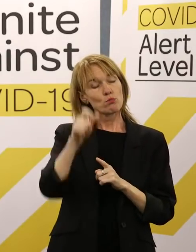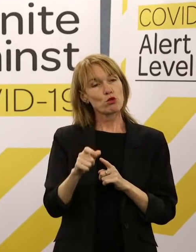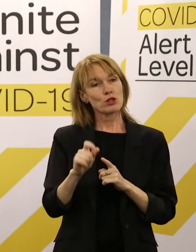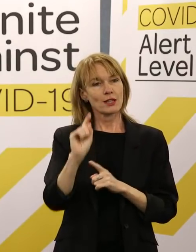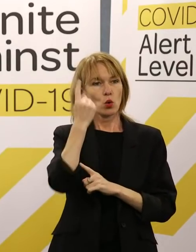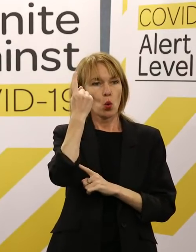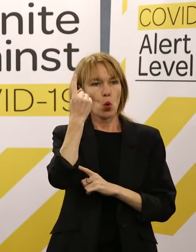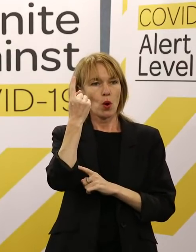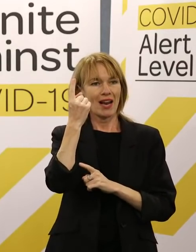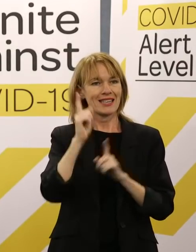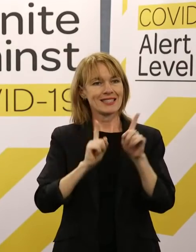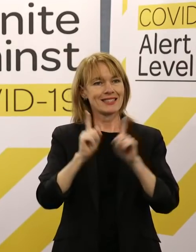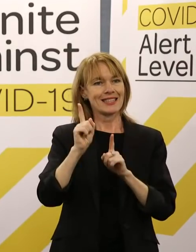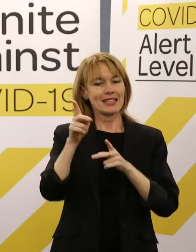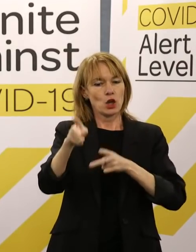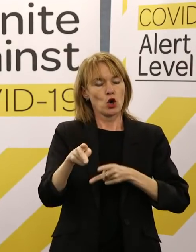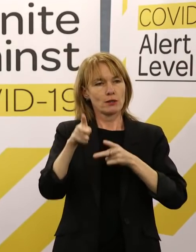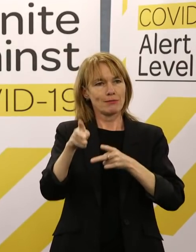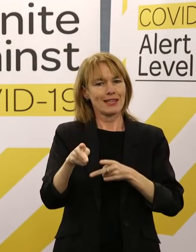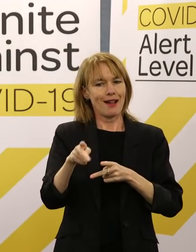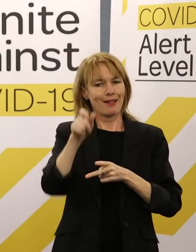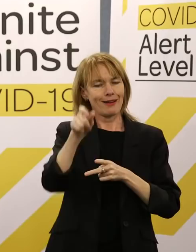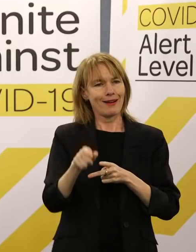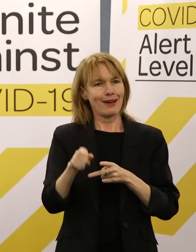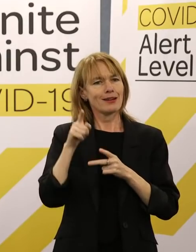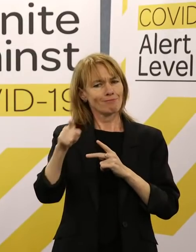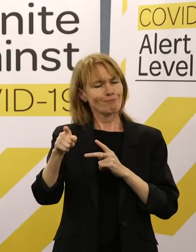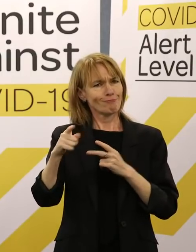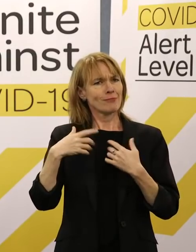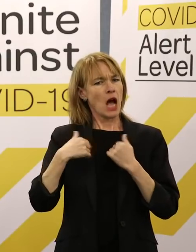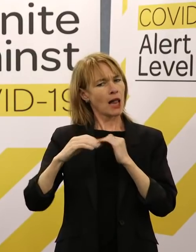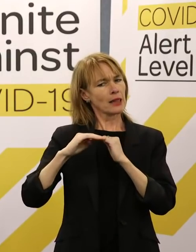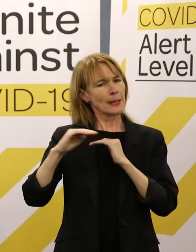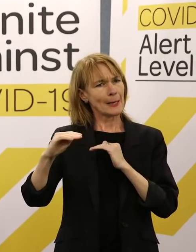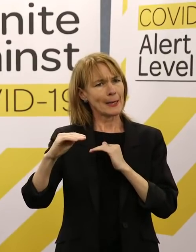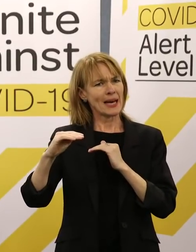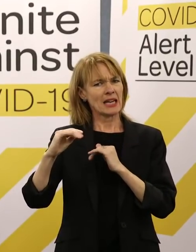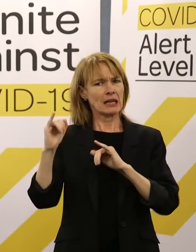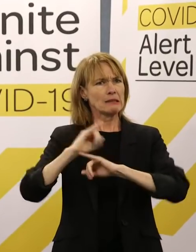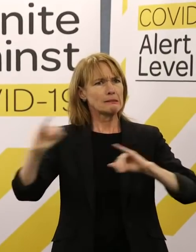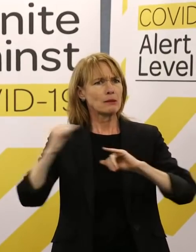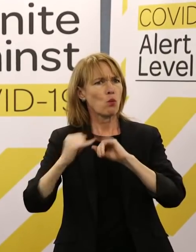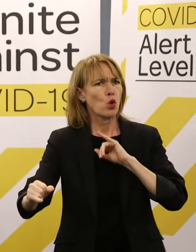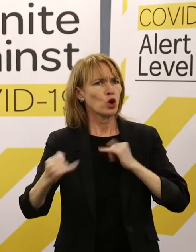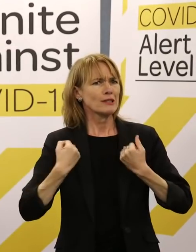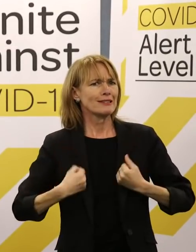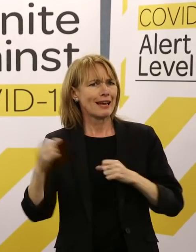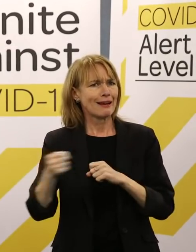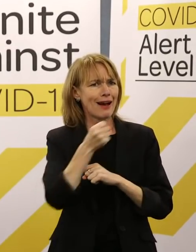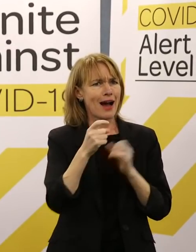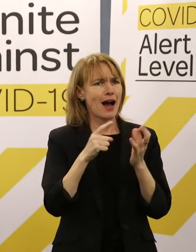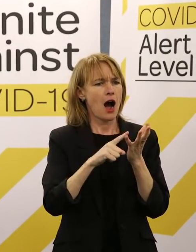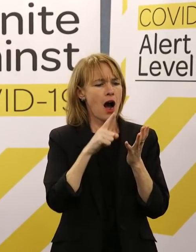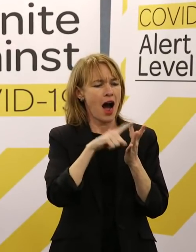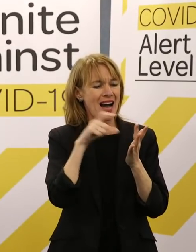ward and does not require more intensive care. Our total number of confirmed cases is now